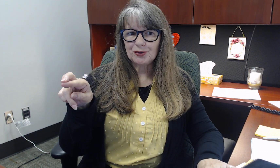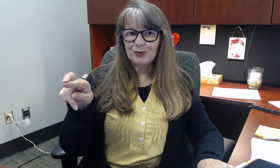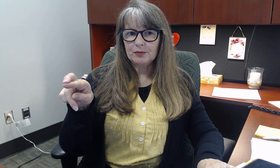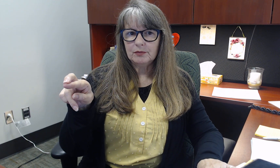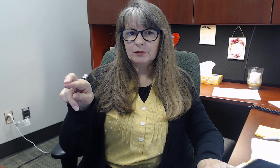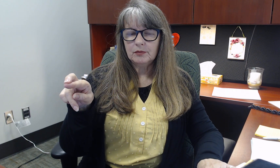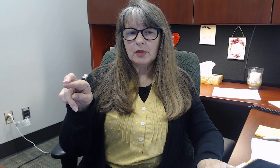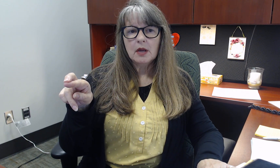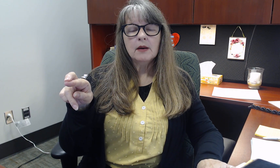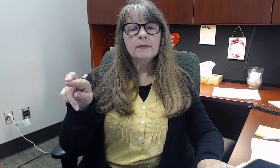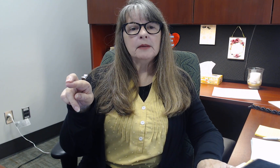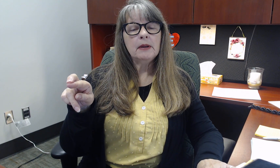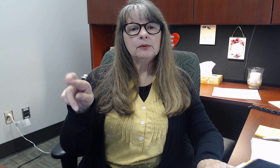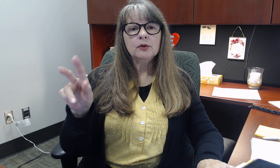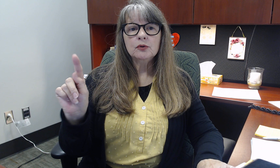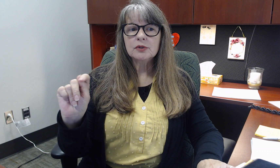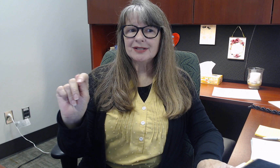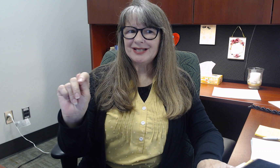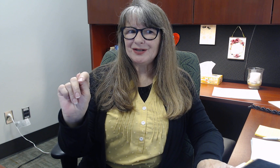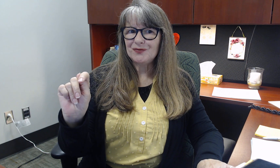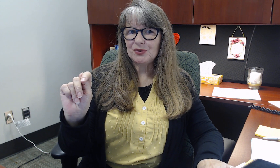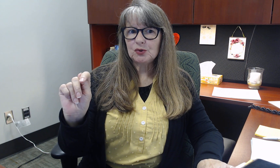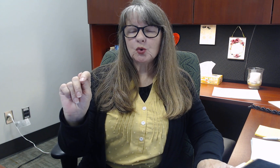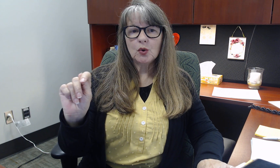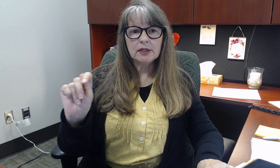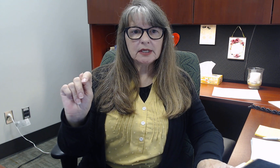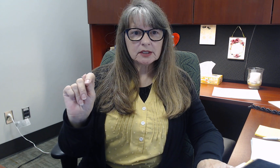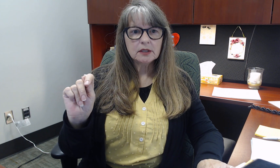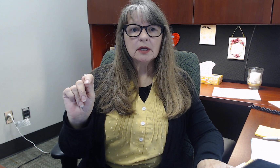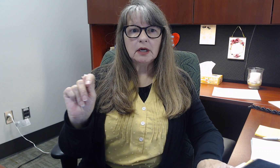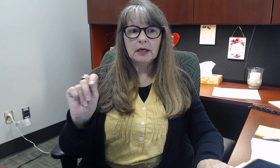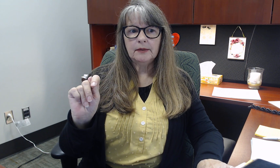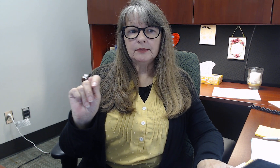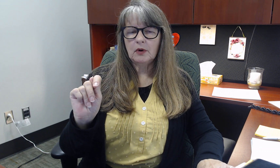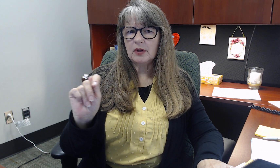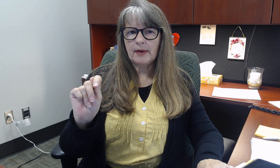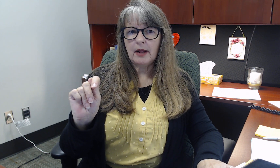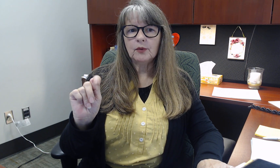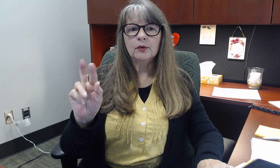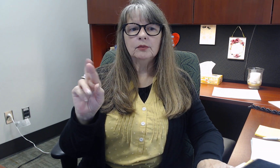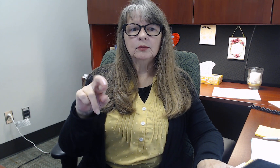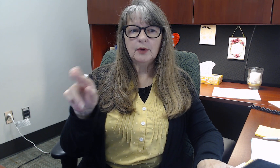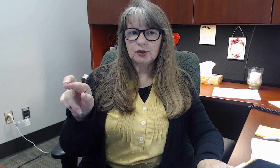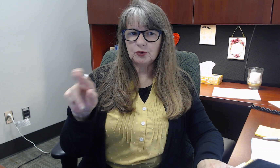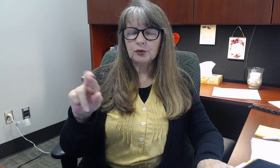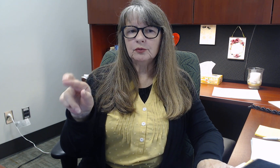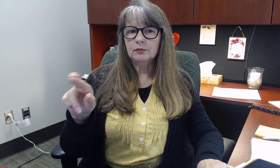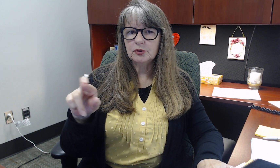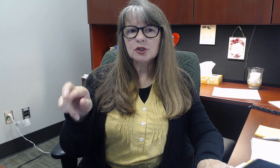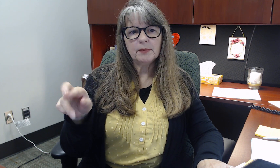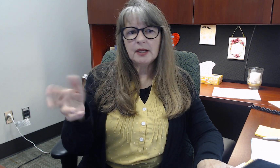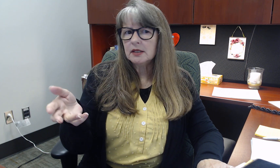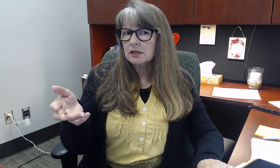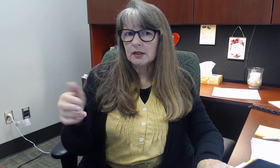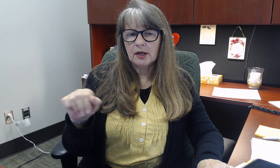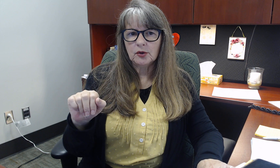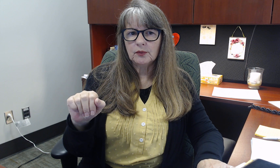Restroom. Many people use the T for toilet, go to the bathroom, restroom. Just depends on how you're